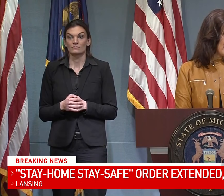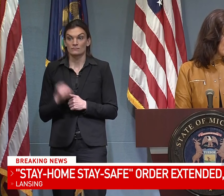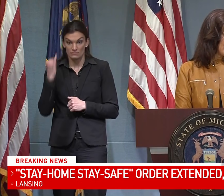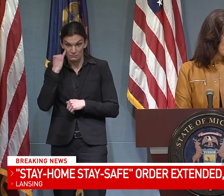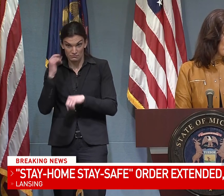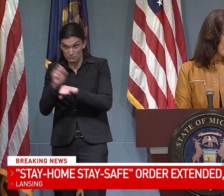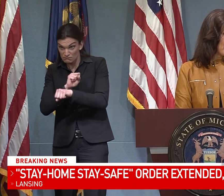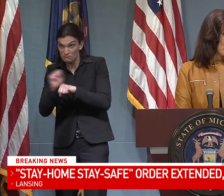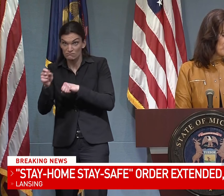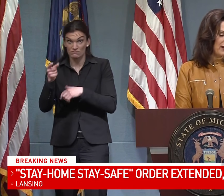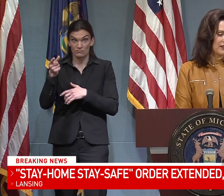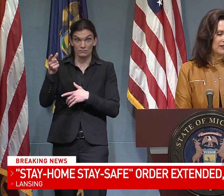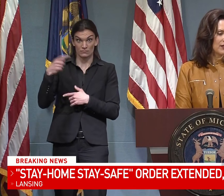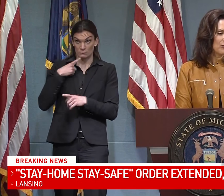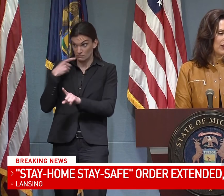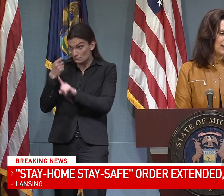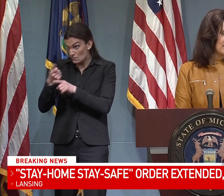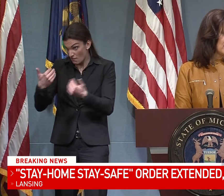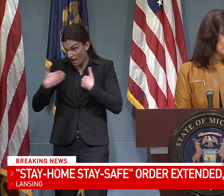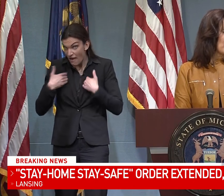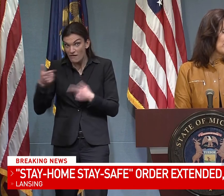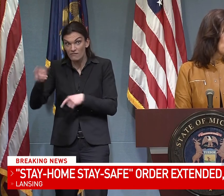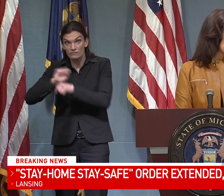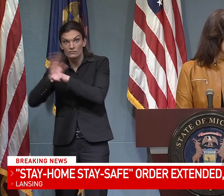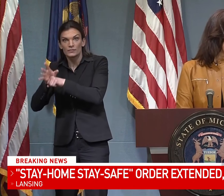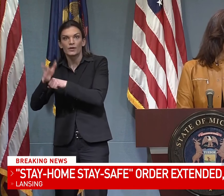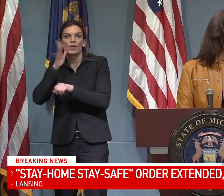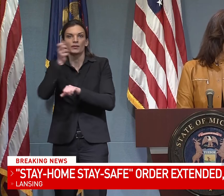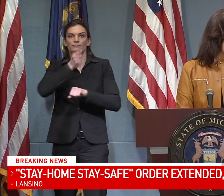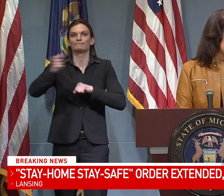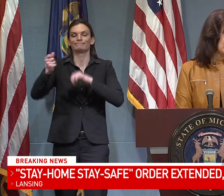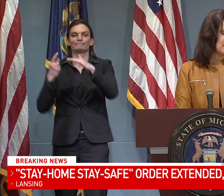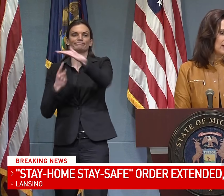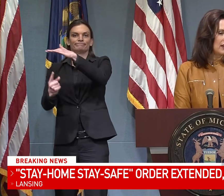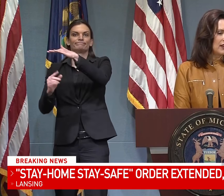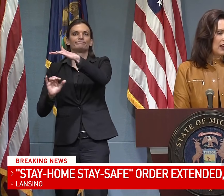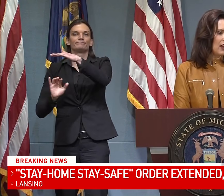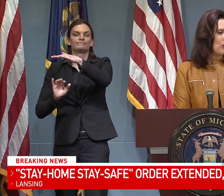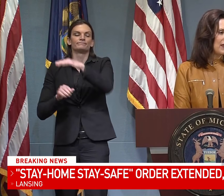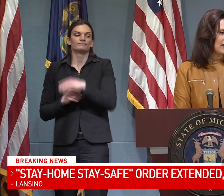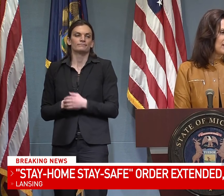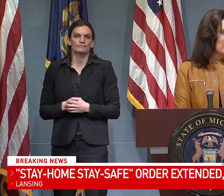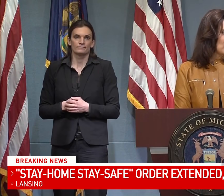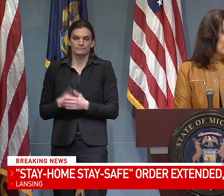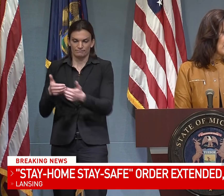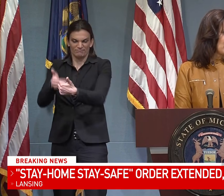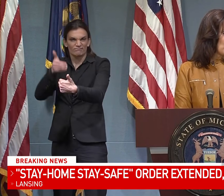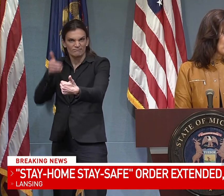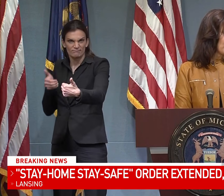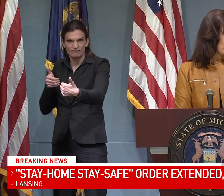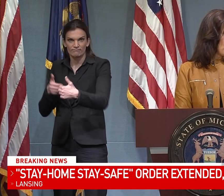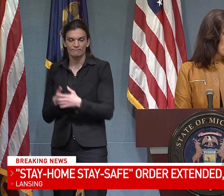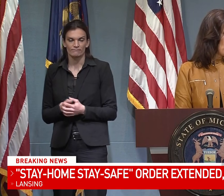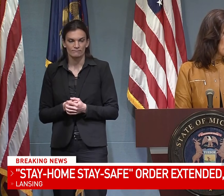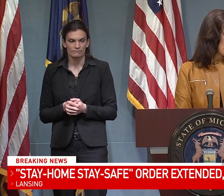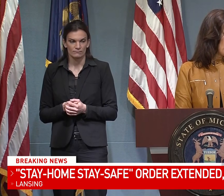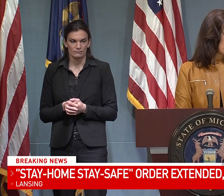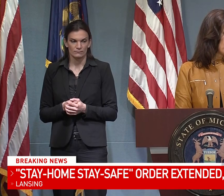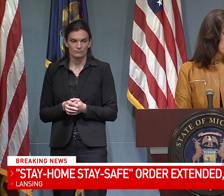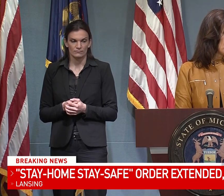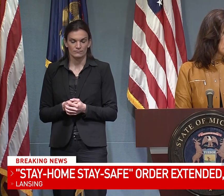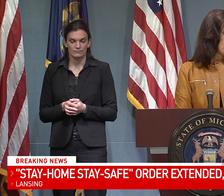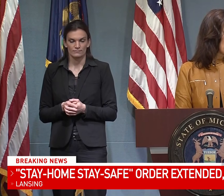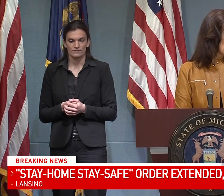to isolate when we think, or when we know someone's got COVID-19. We can give you a more